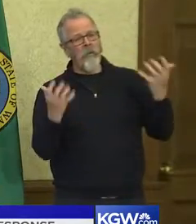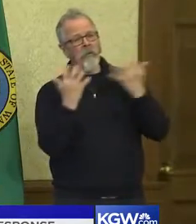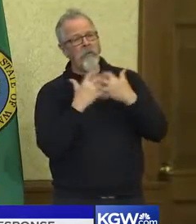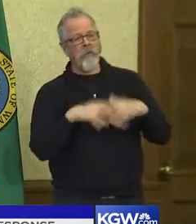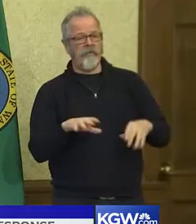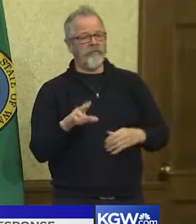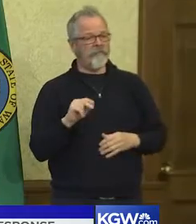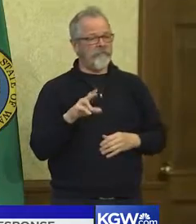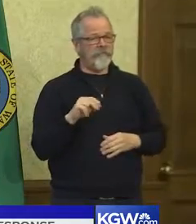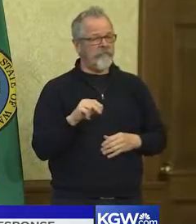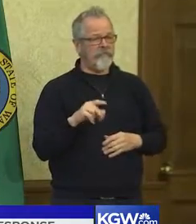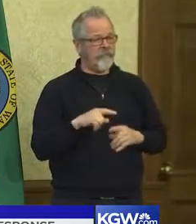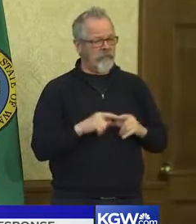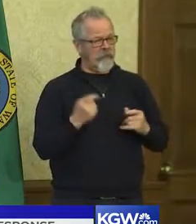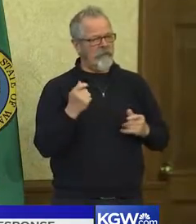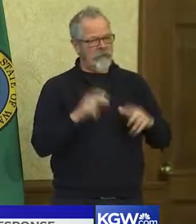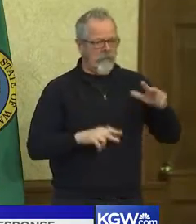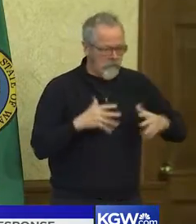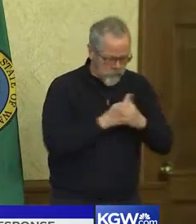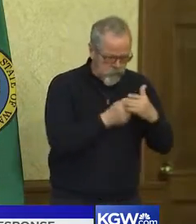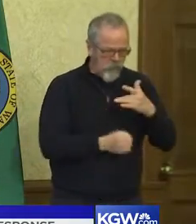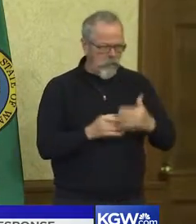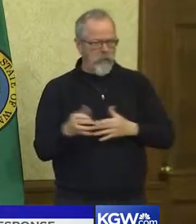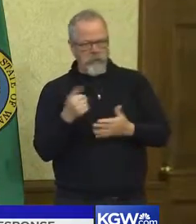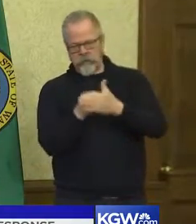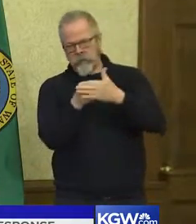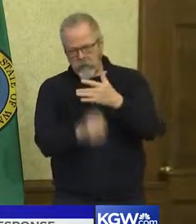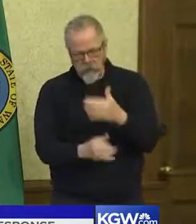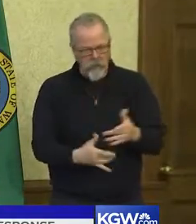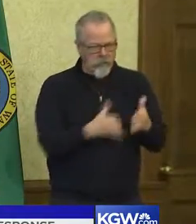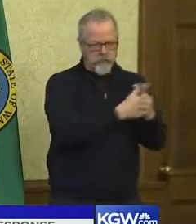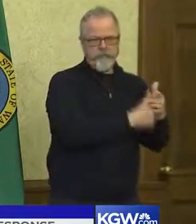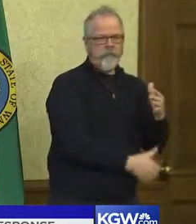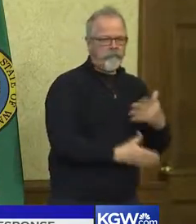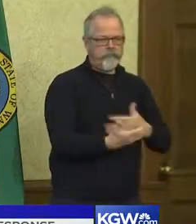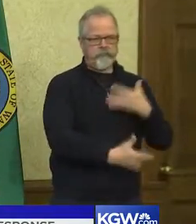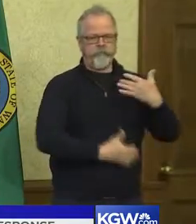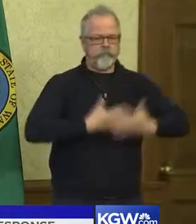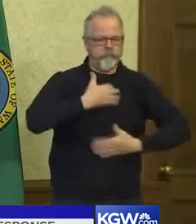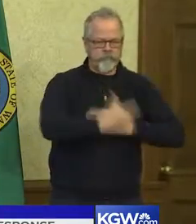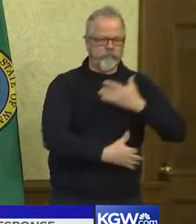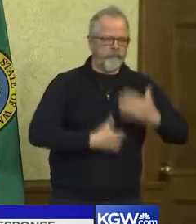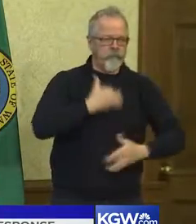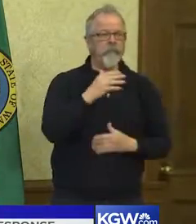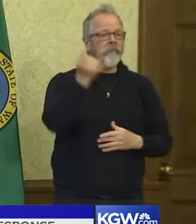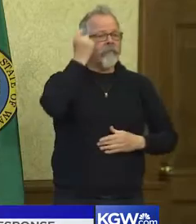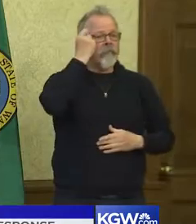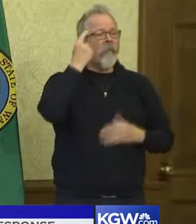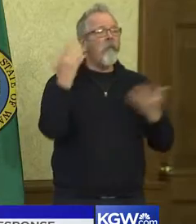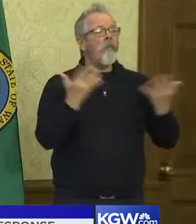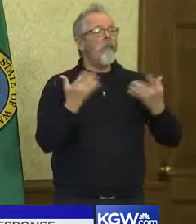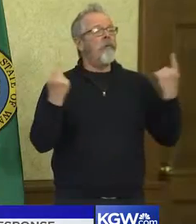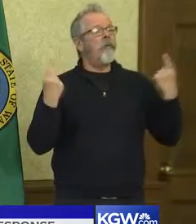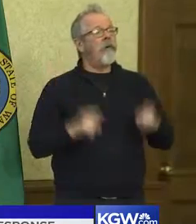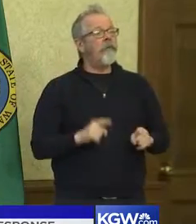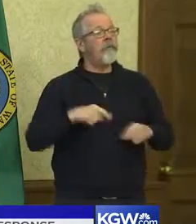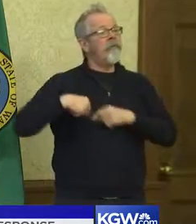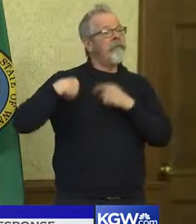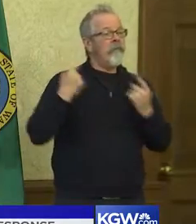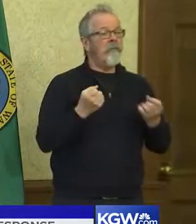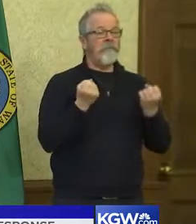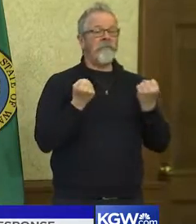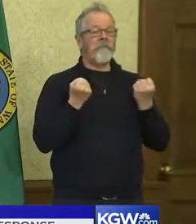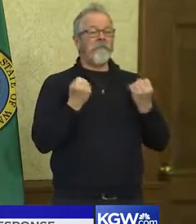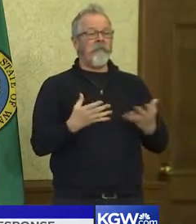that you're ineligible, and then that will unlock another link to go and apply for the unemployment assistance. That's not the optimal experience, and